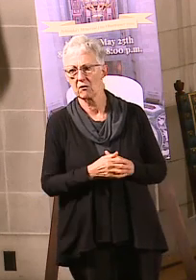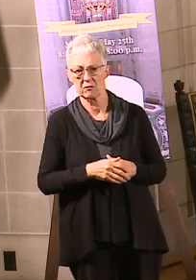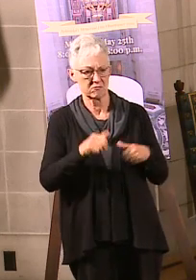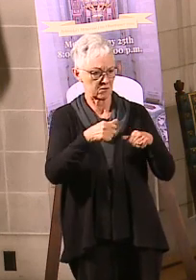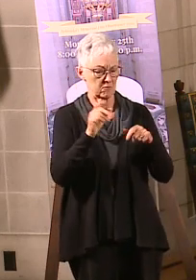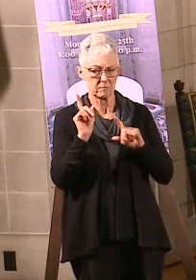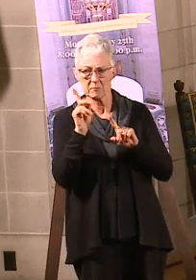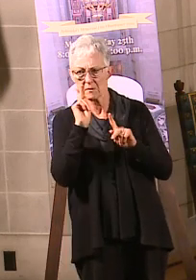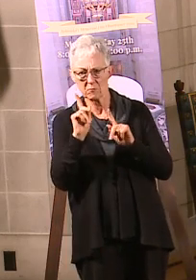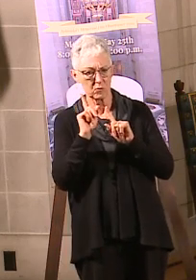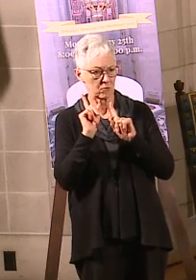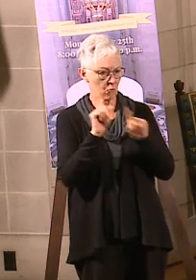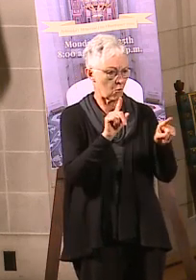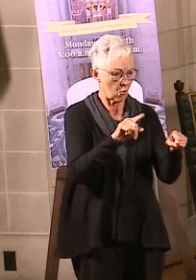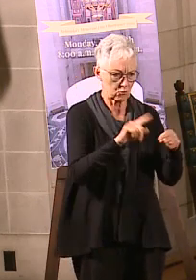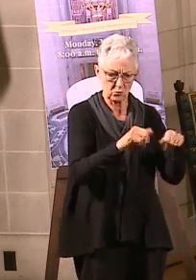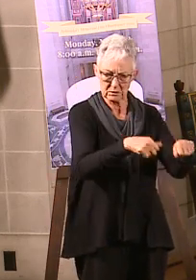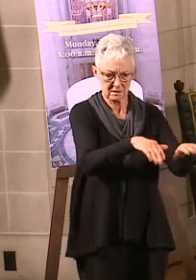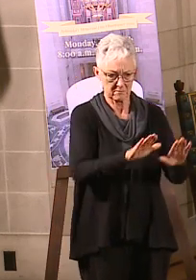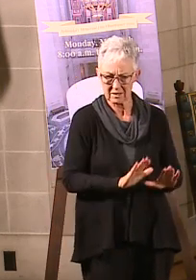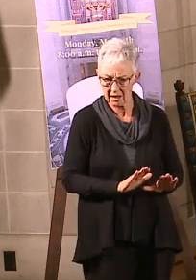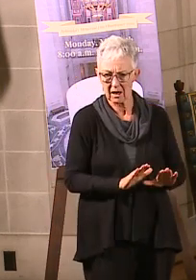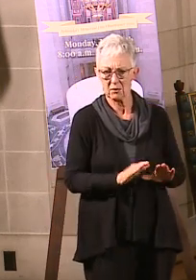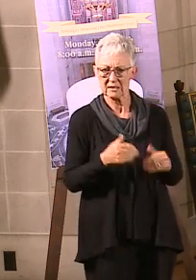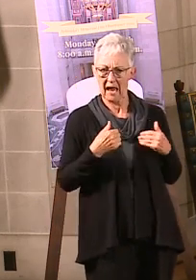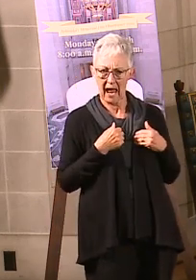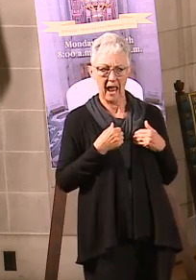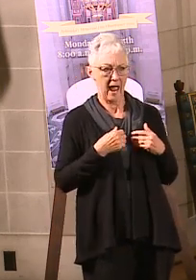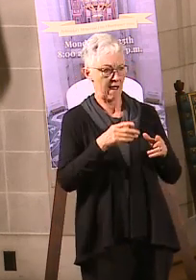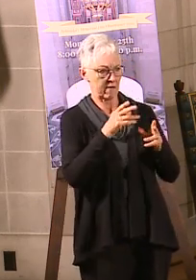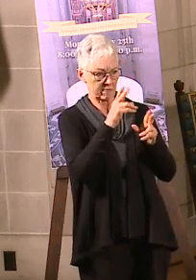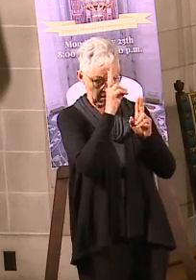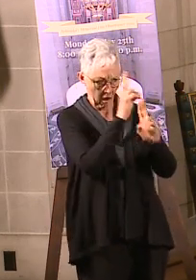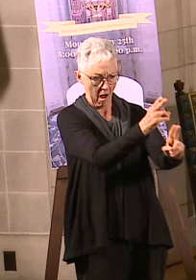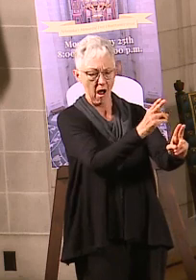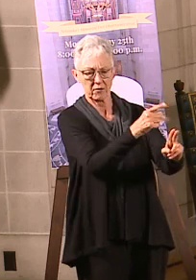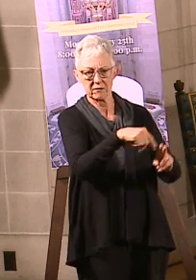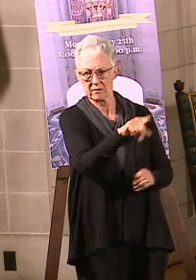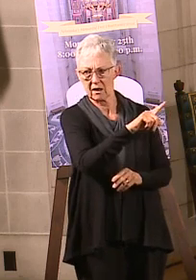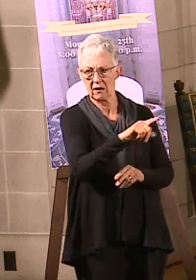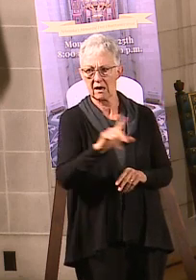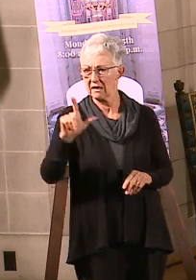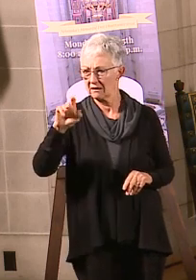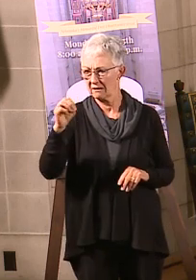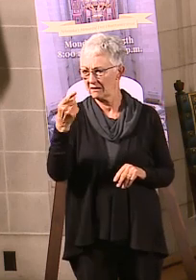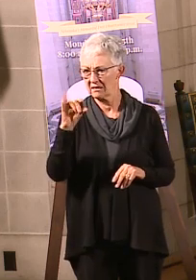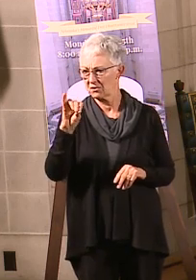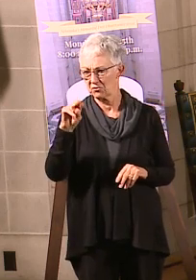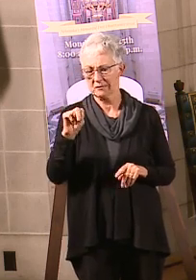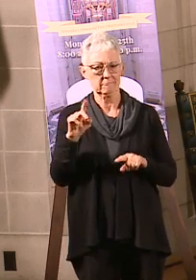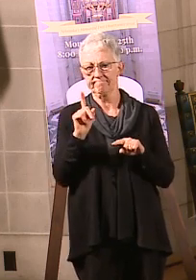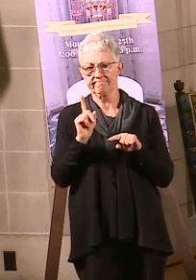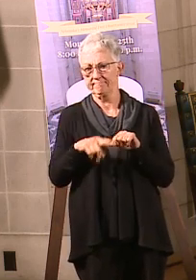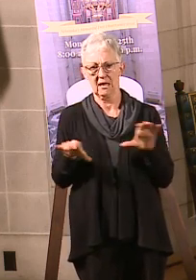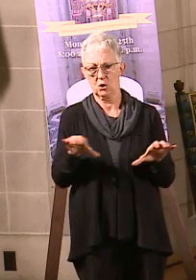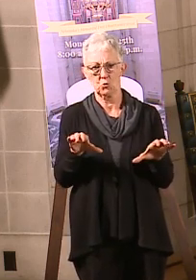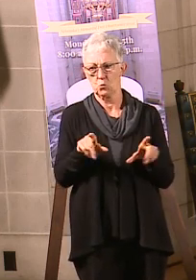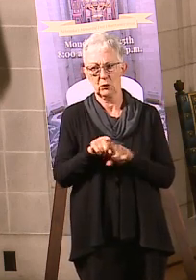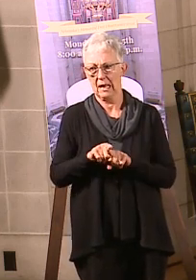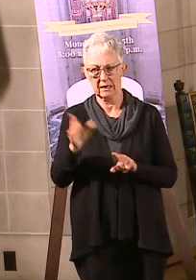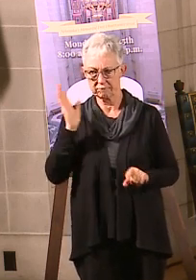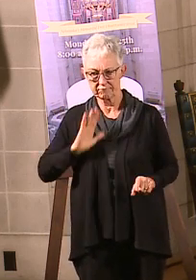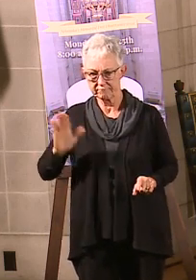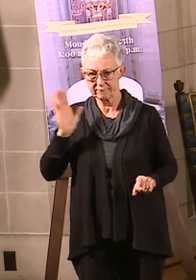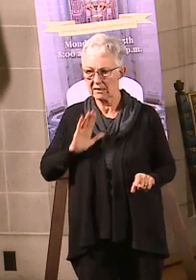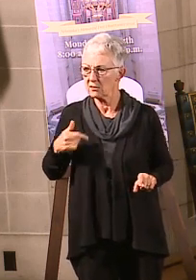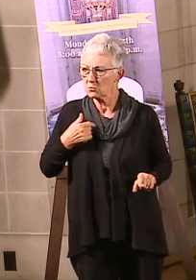cemeteries and so forth. We're not going to be able to do that. The Legion Post won't be able to do that the way they've done in the past. We want to make sure that, again, we're not spreading the